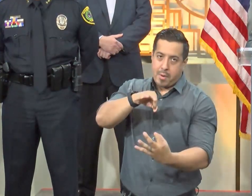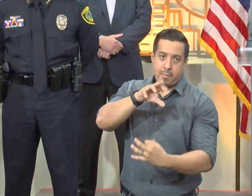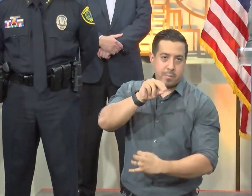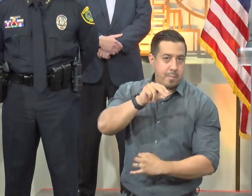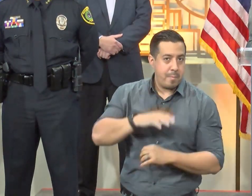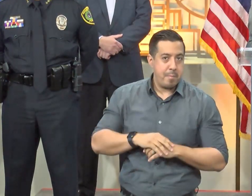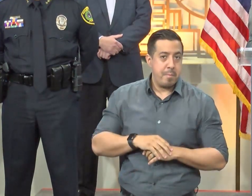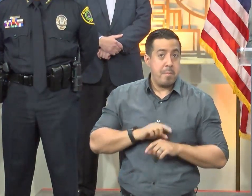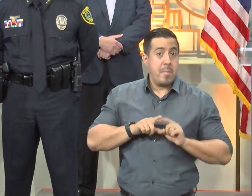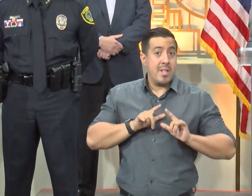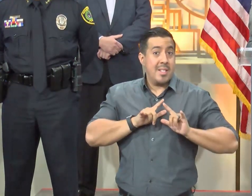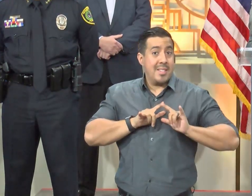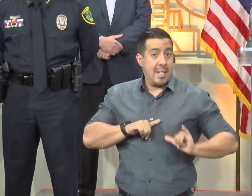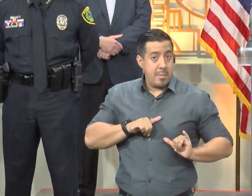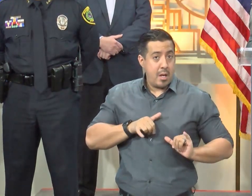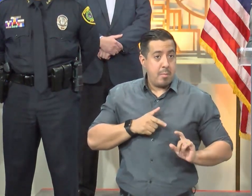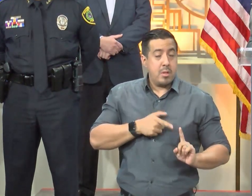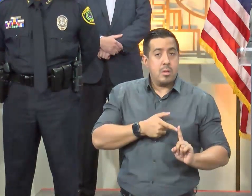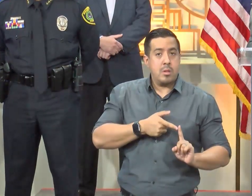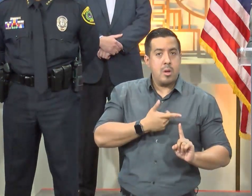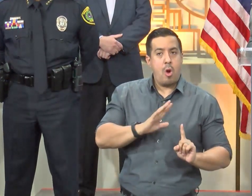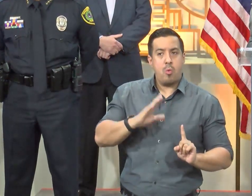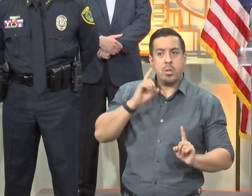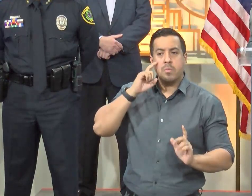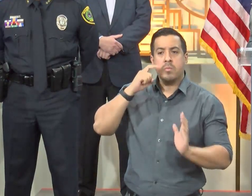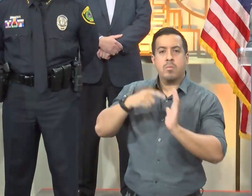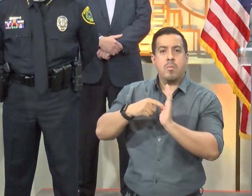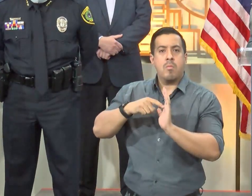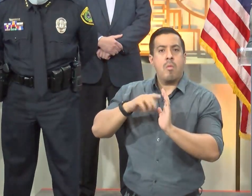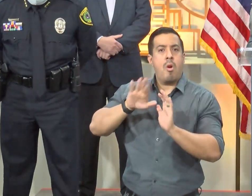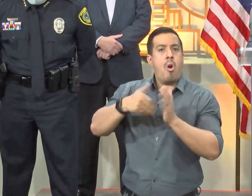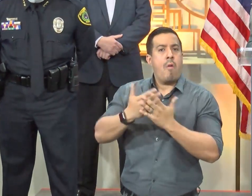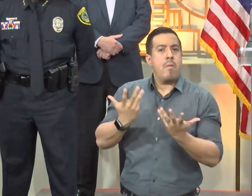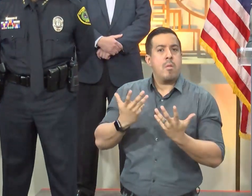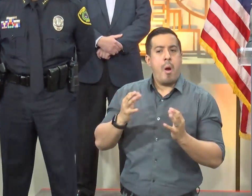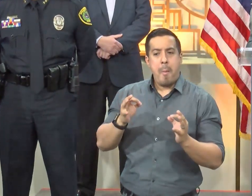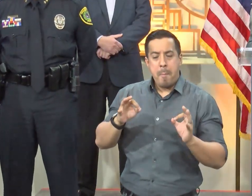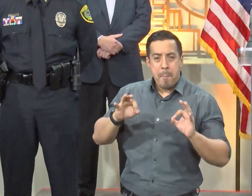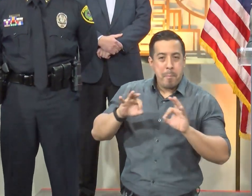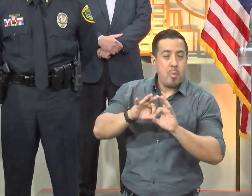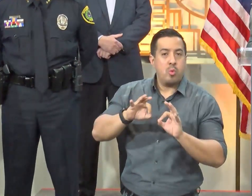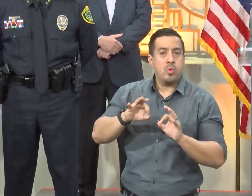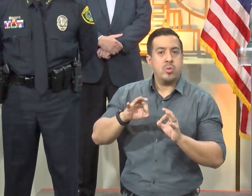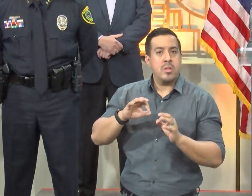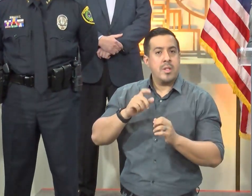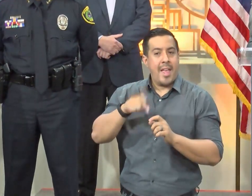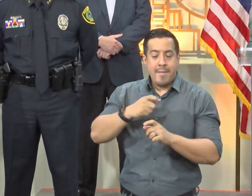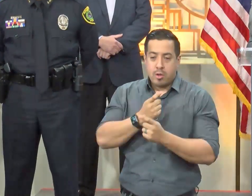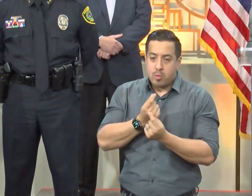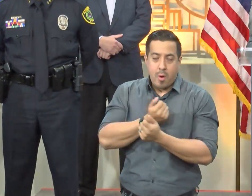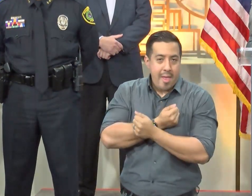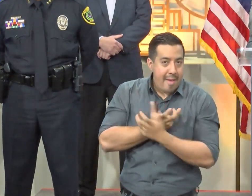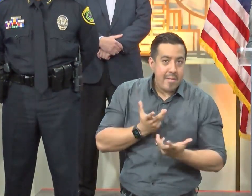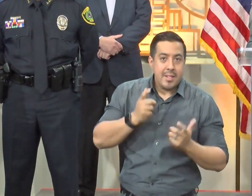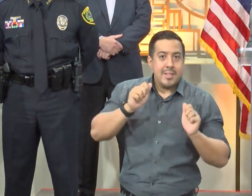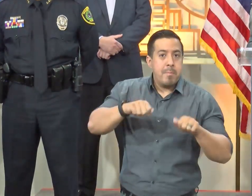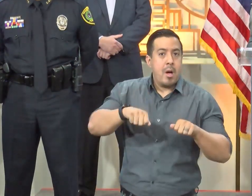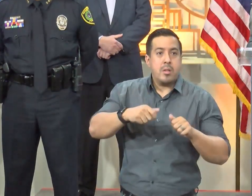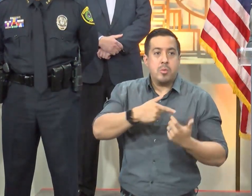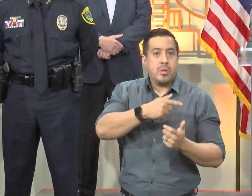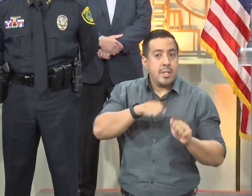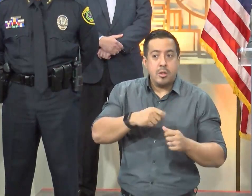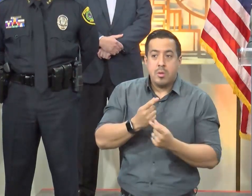and at the same time recognizes the importance of doing everything